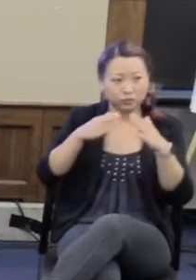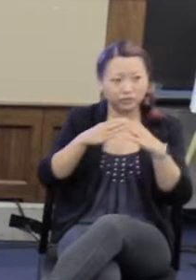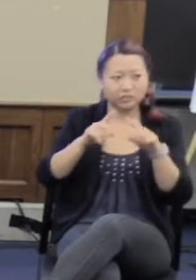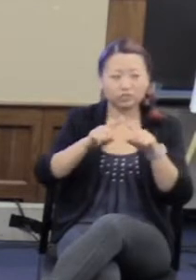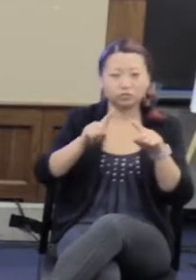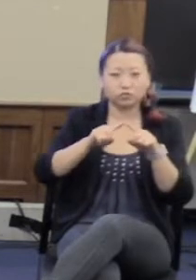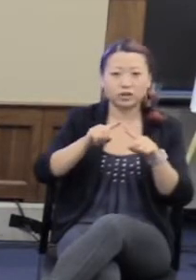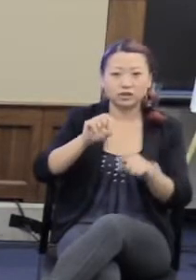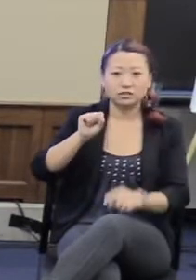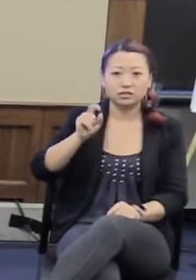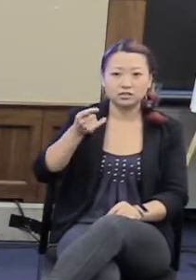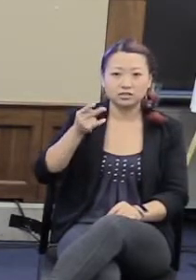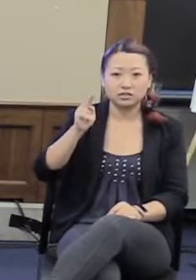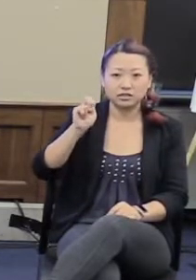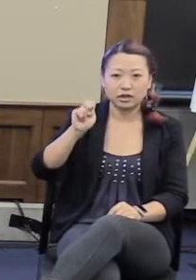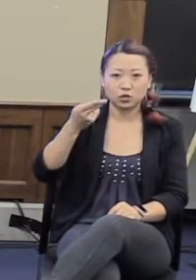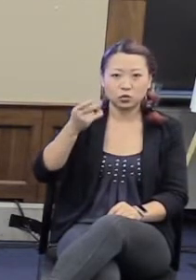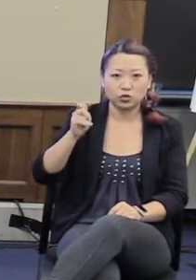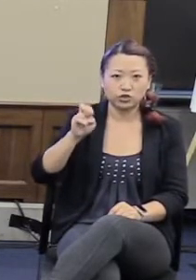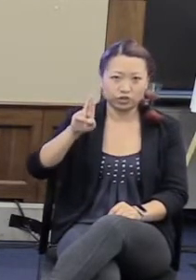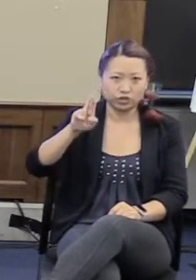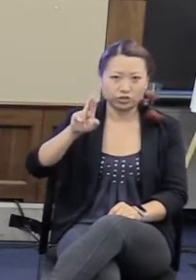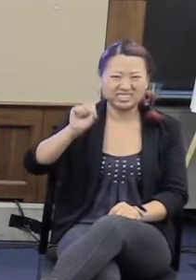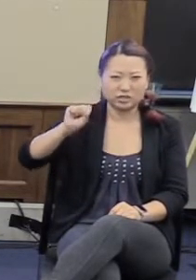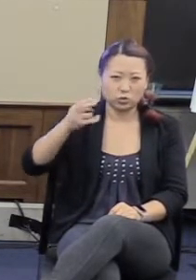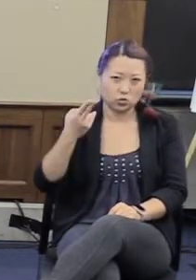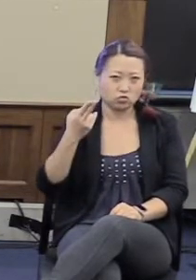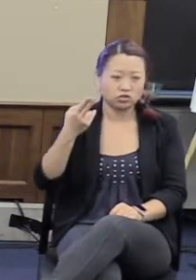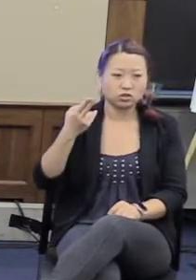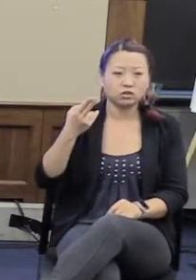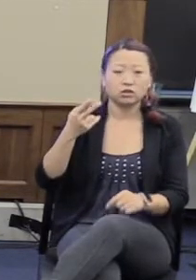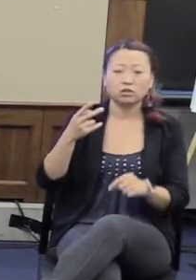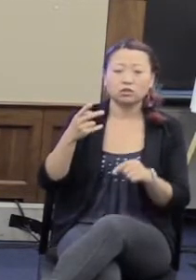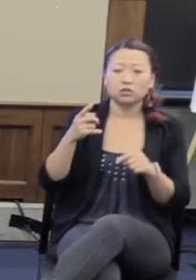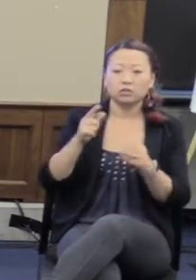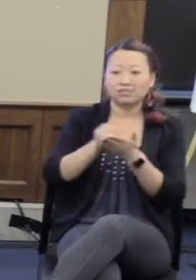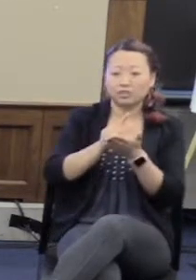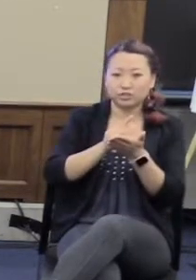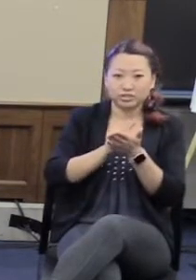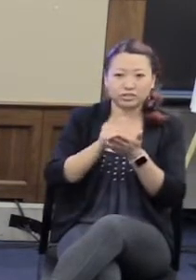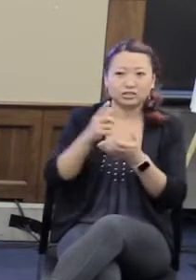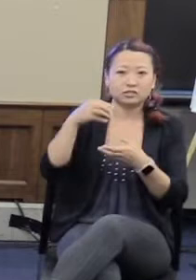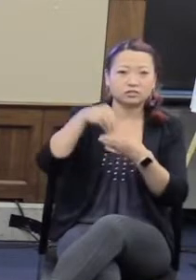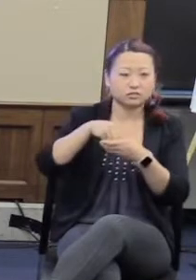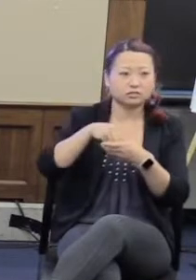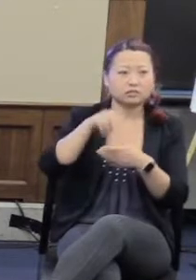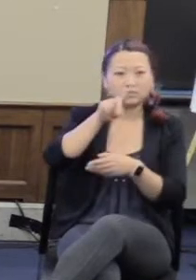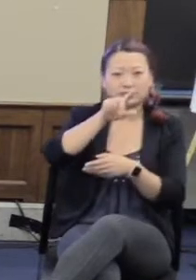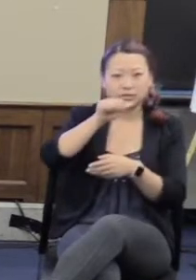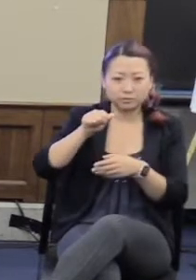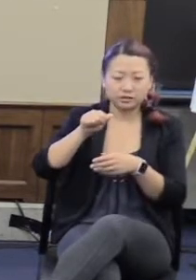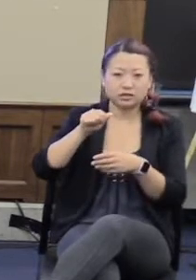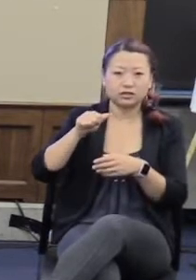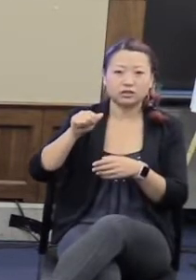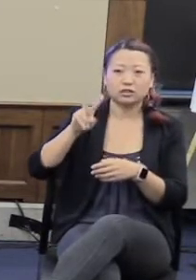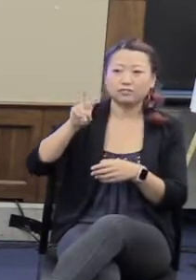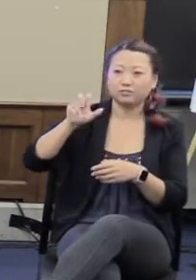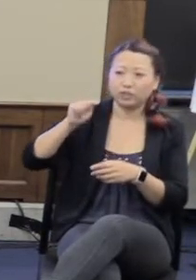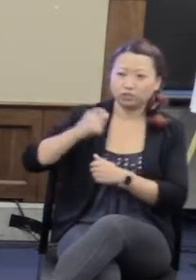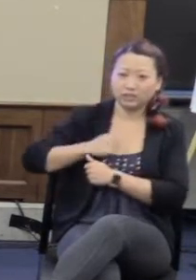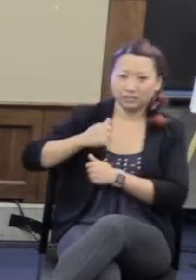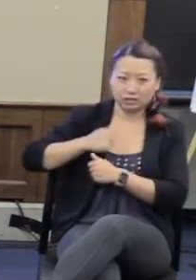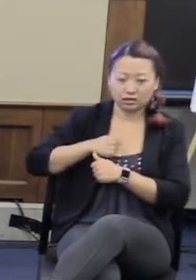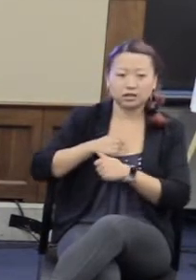Relations Director, for which he manages correlations pertaining to disability, veterans, and